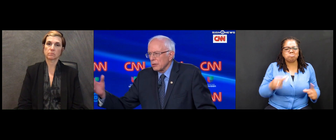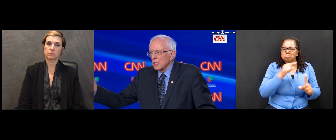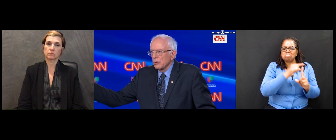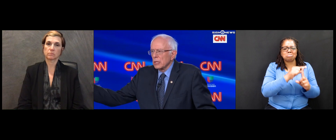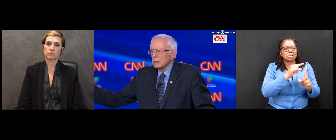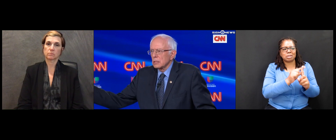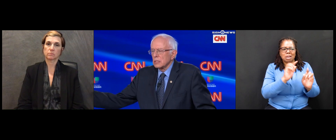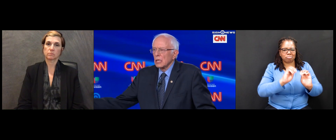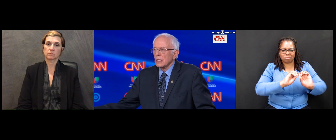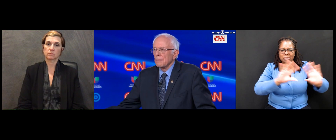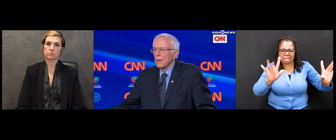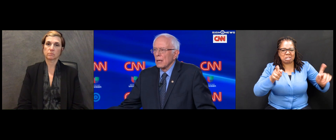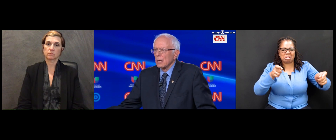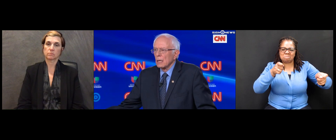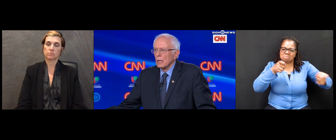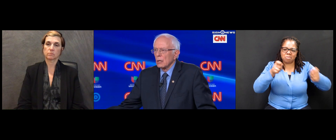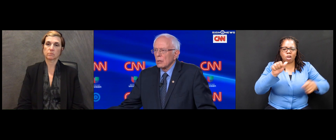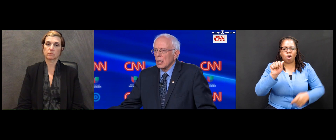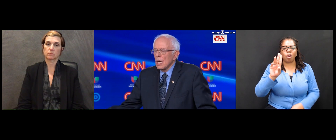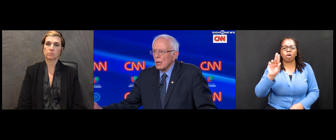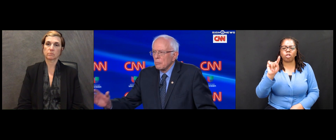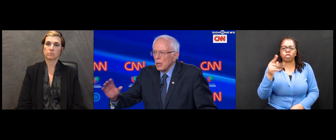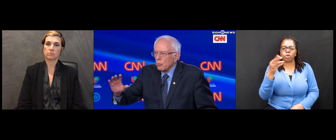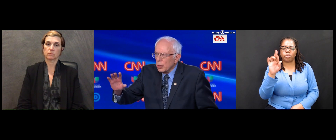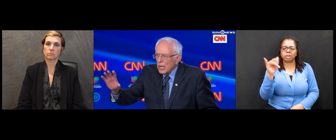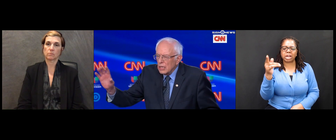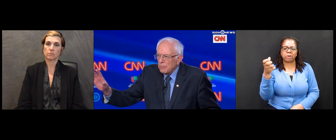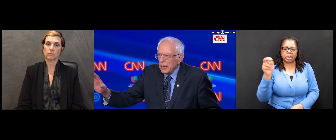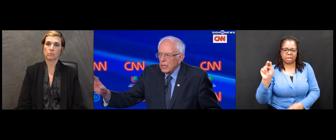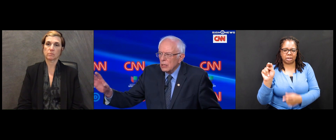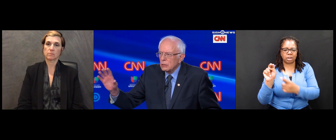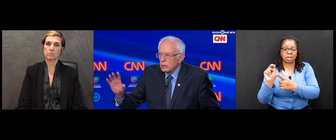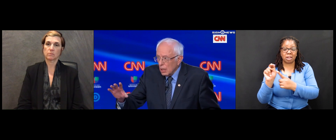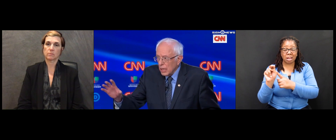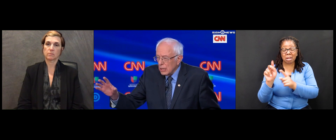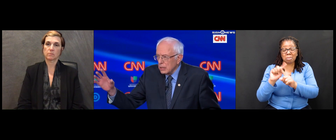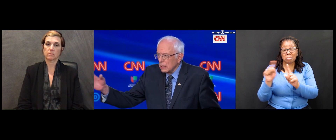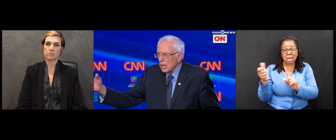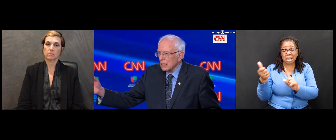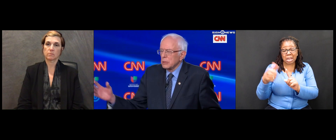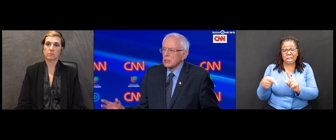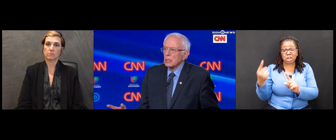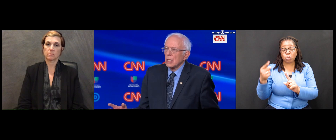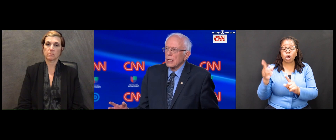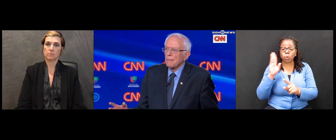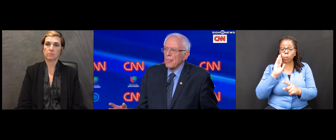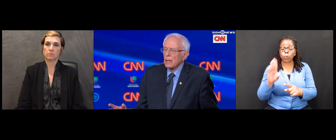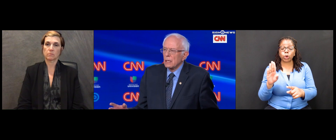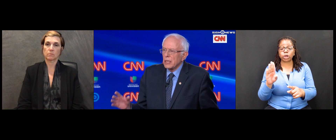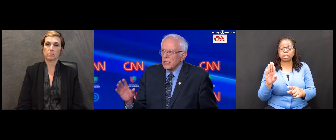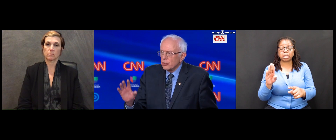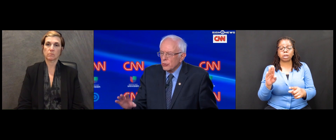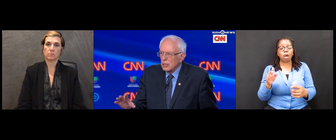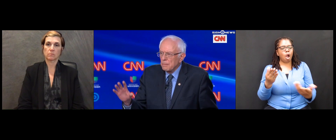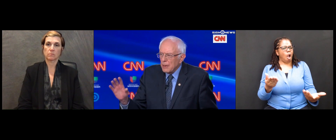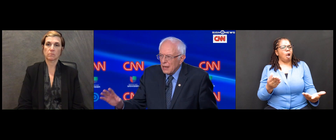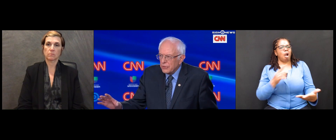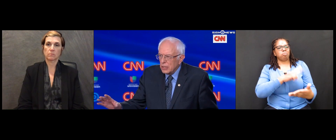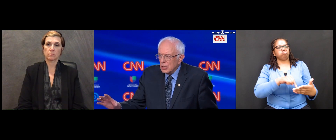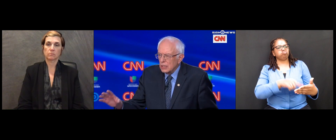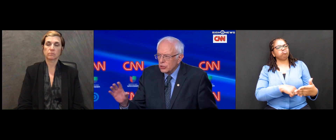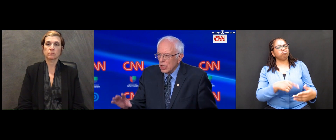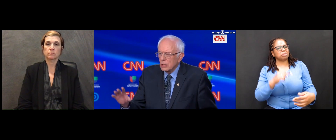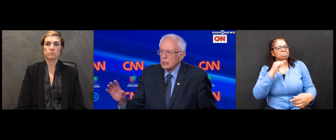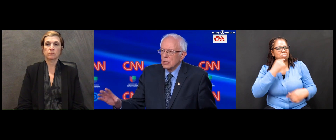an authoritarian society, okay? But would anybody deny, any economists deny, that extreme